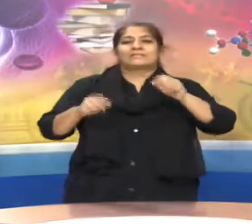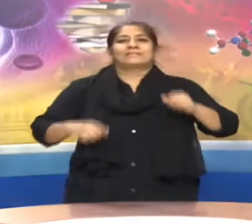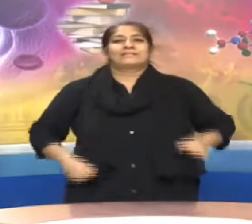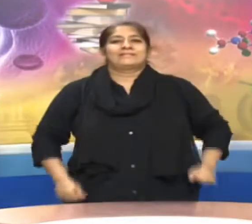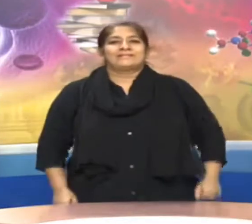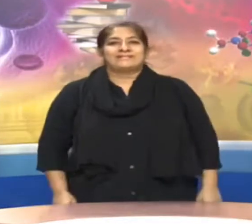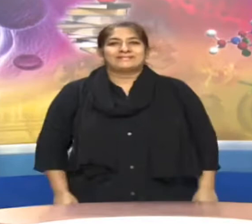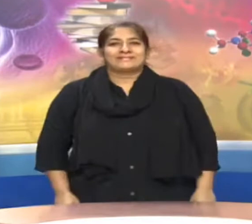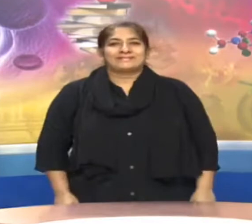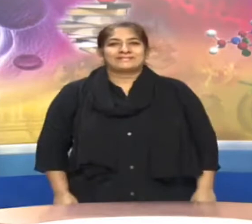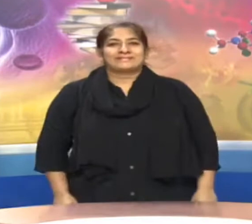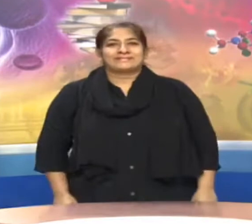Supervisor.